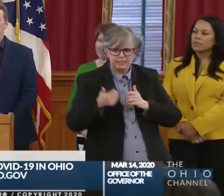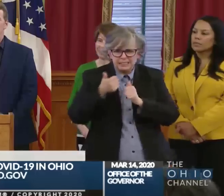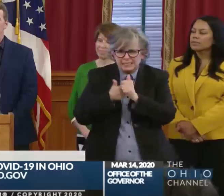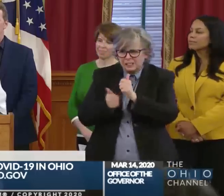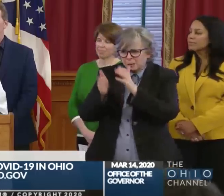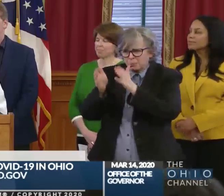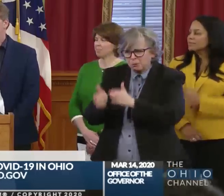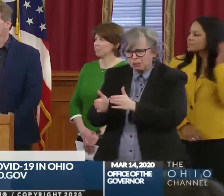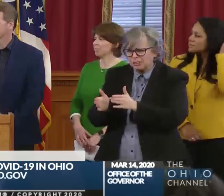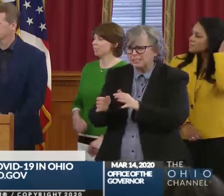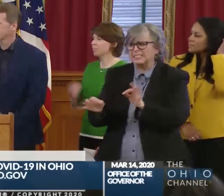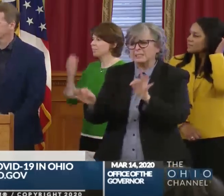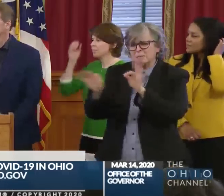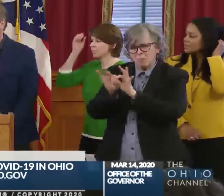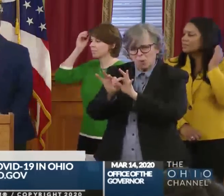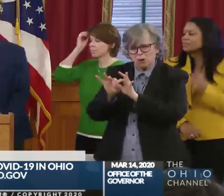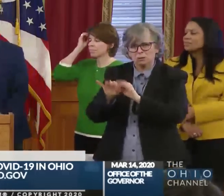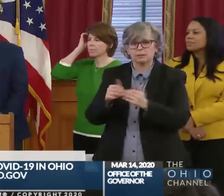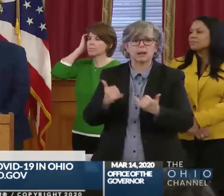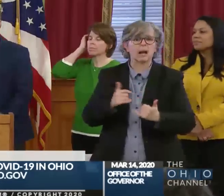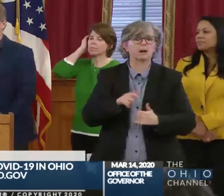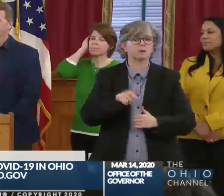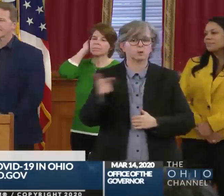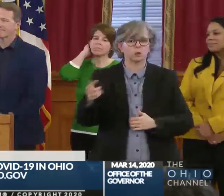Dr. Thomas.